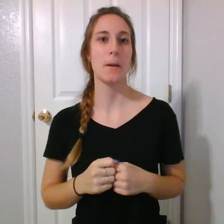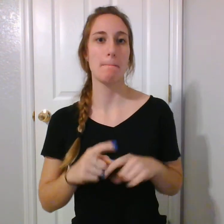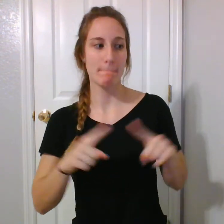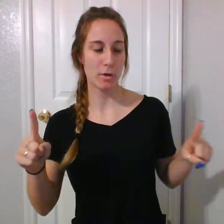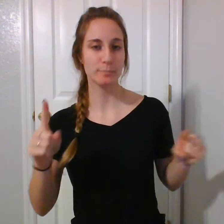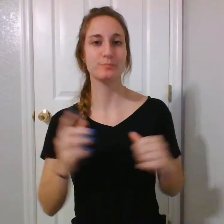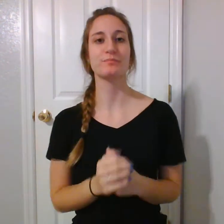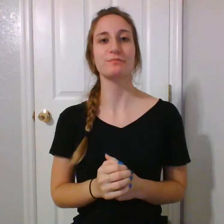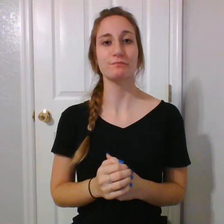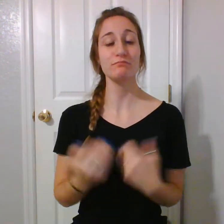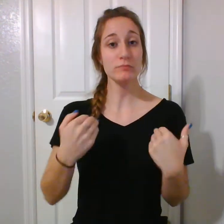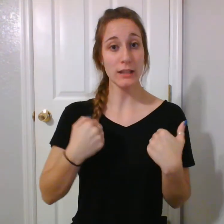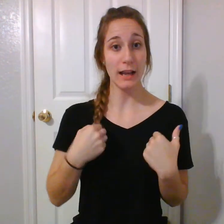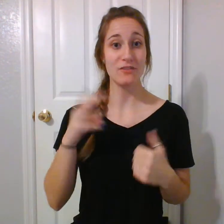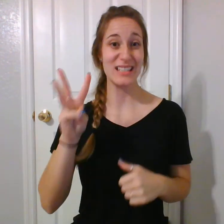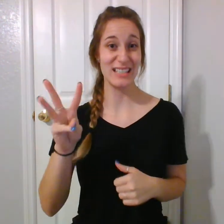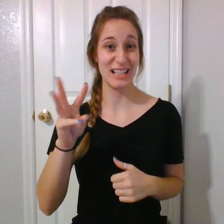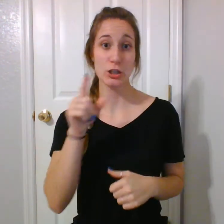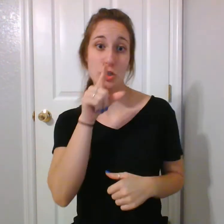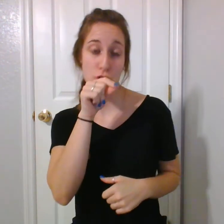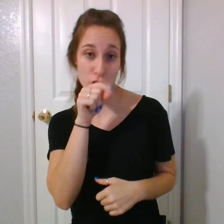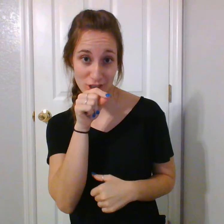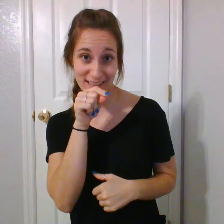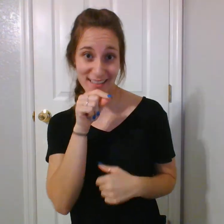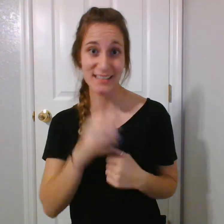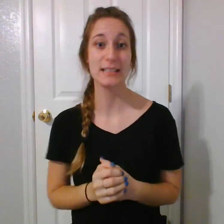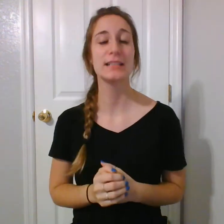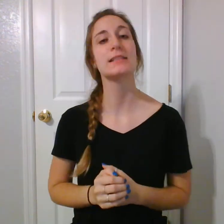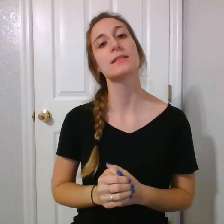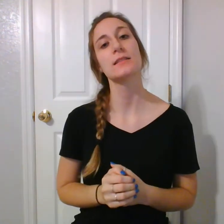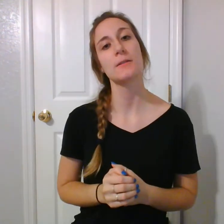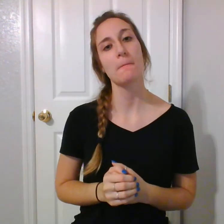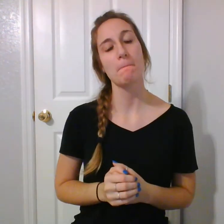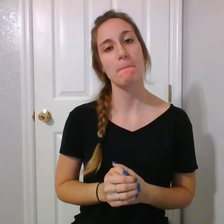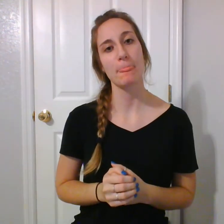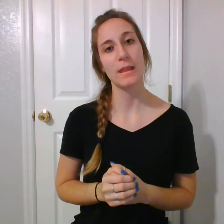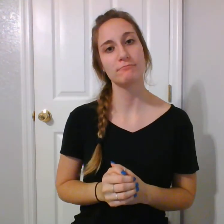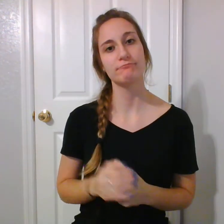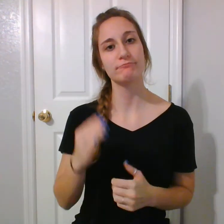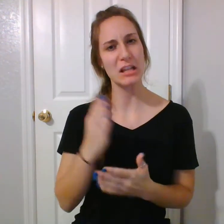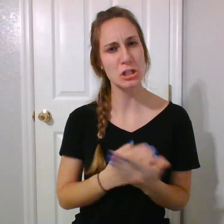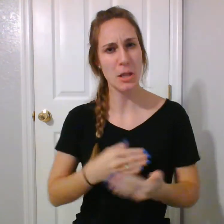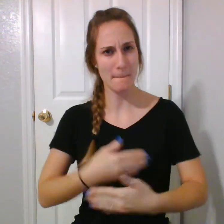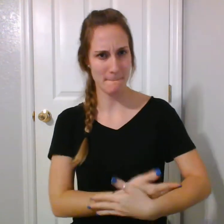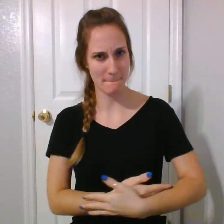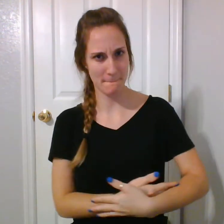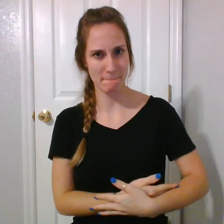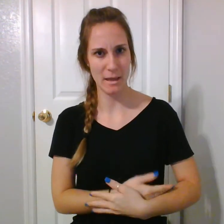guys! Hi! They're just starting to get used to me. I come in and give them treats every day.